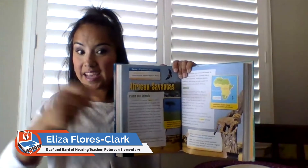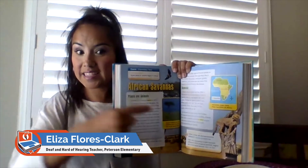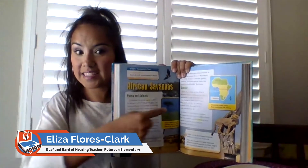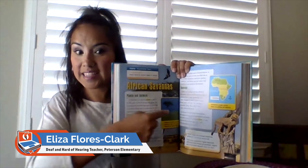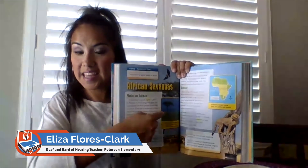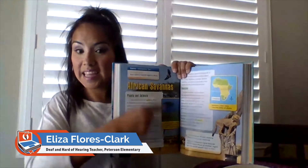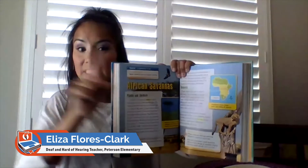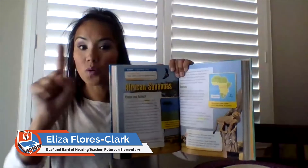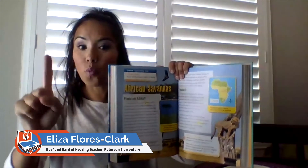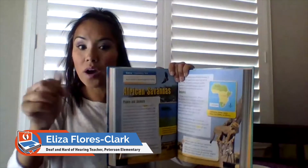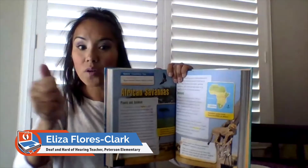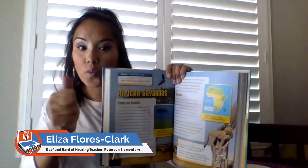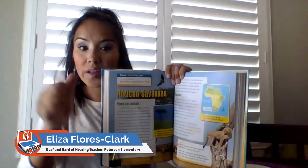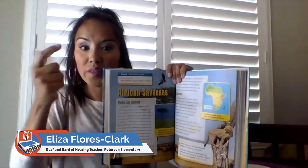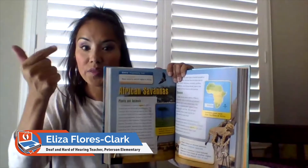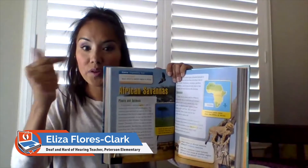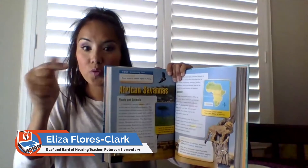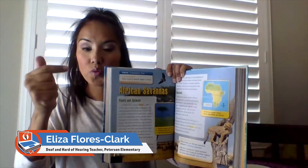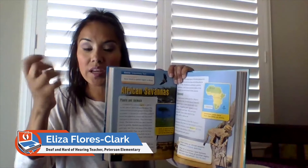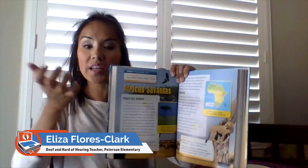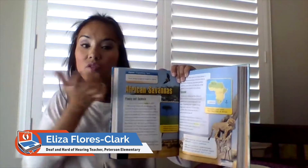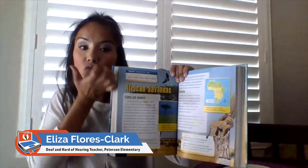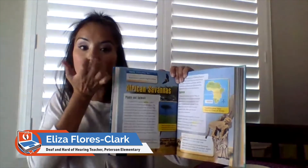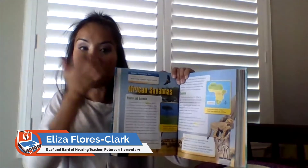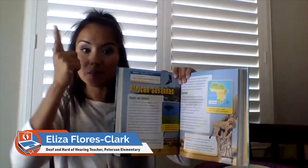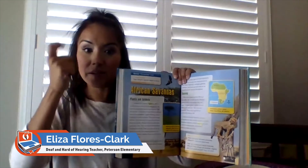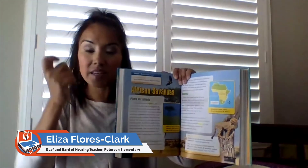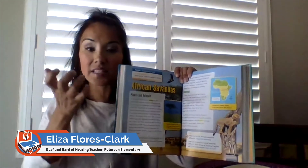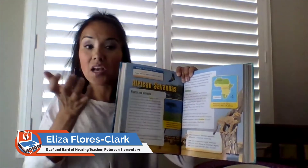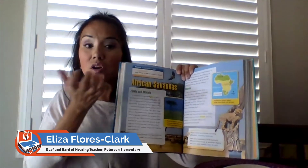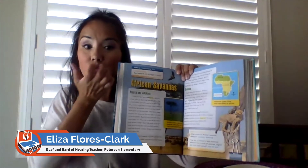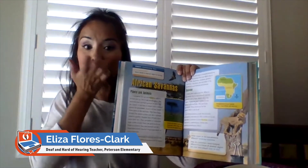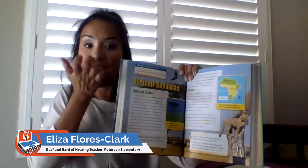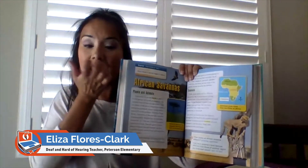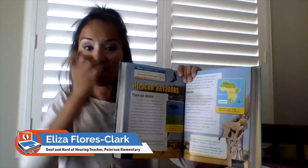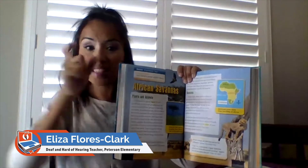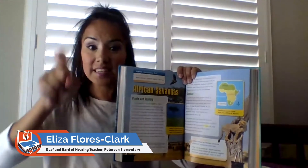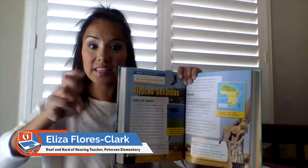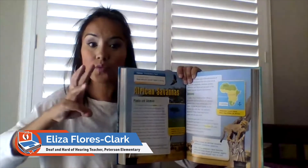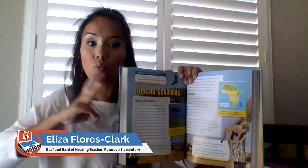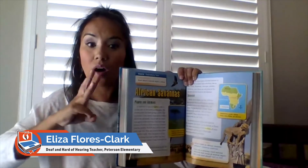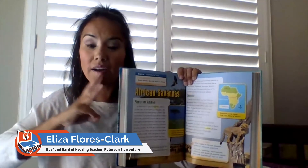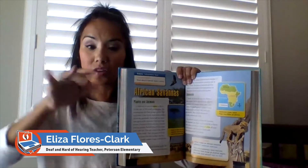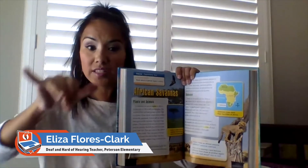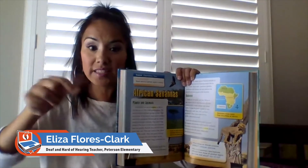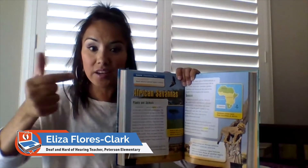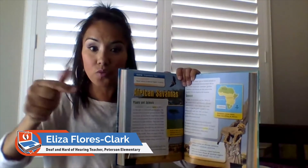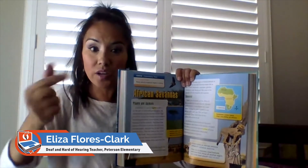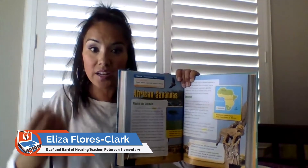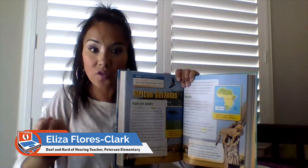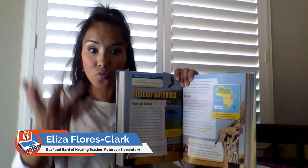Yes, it's the green grass, because grass needs water to stay green and